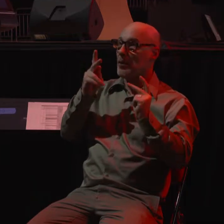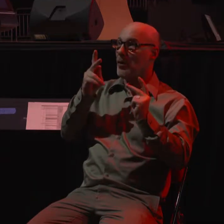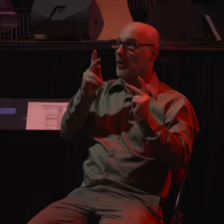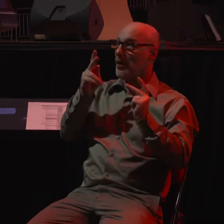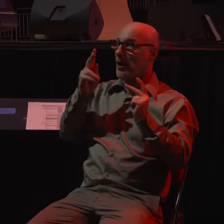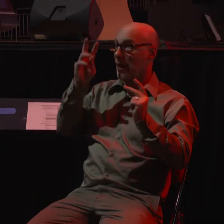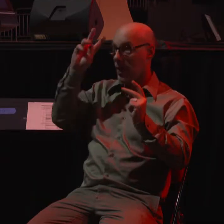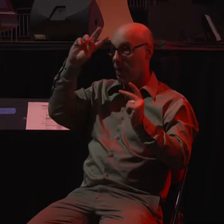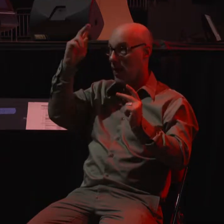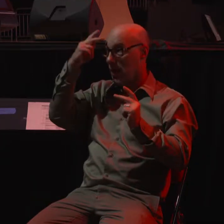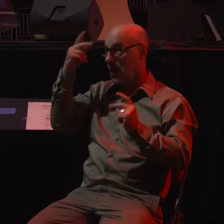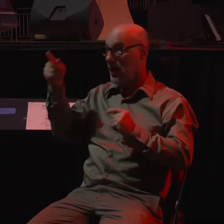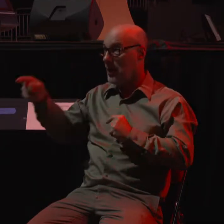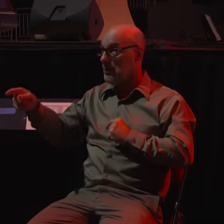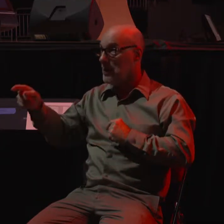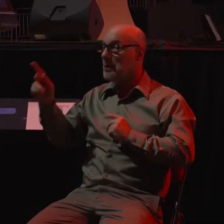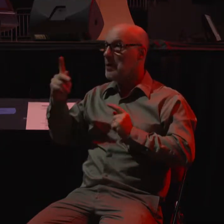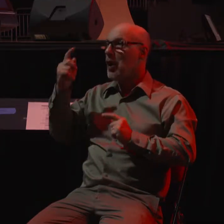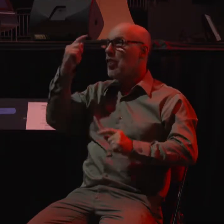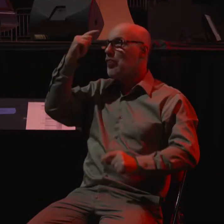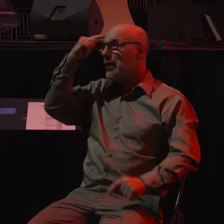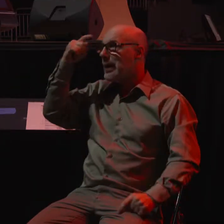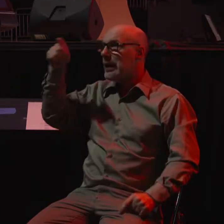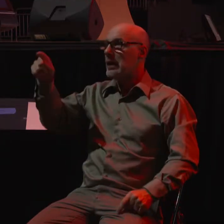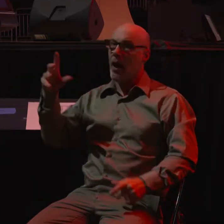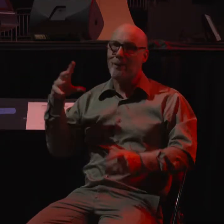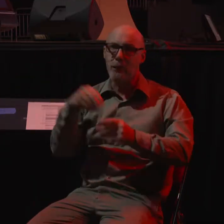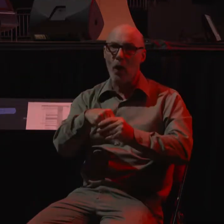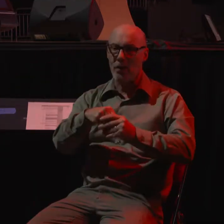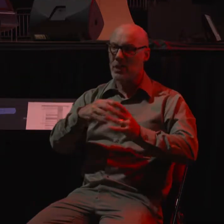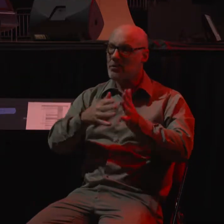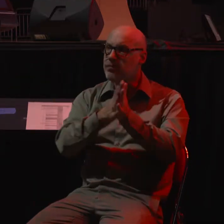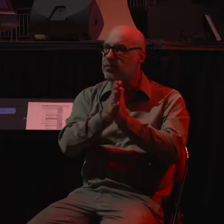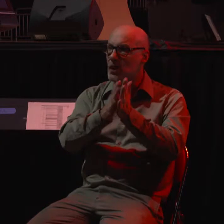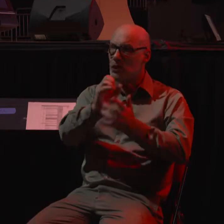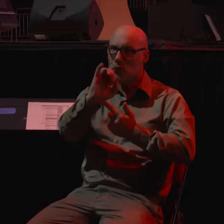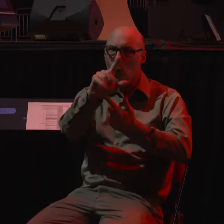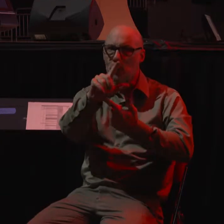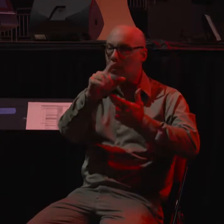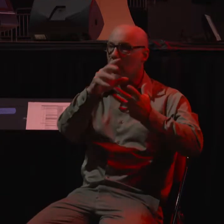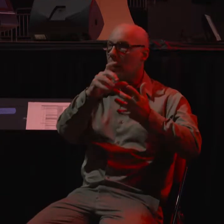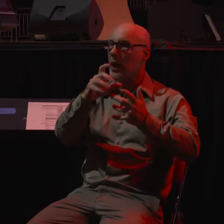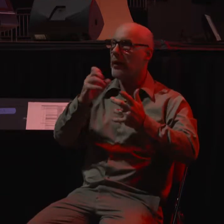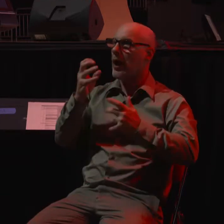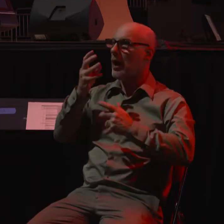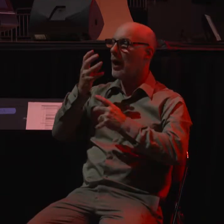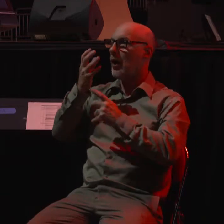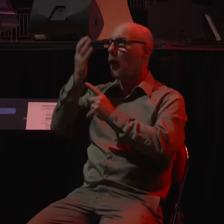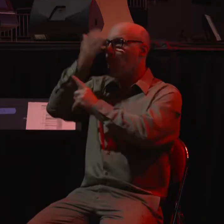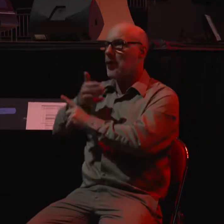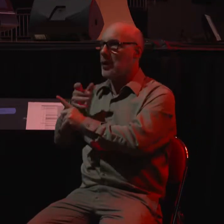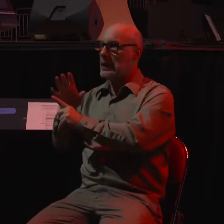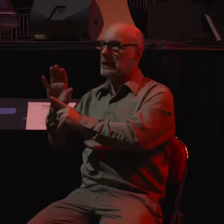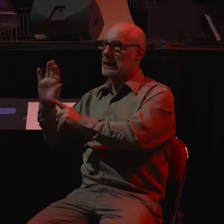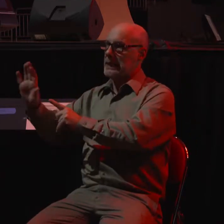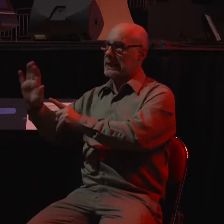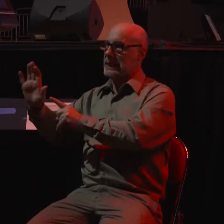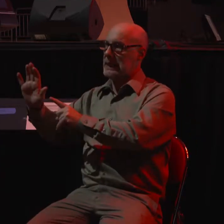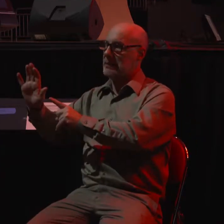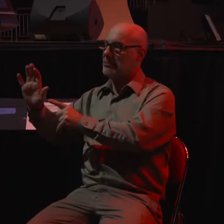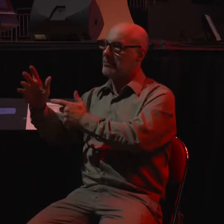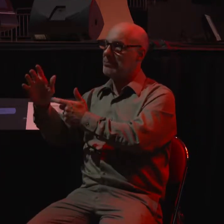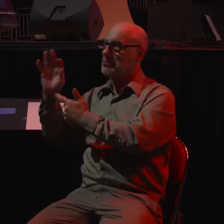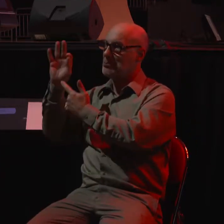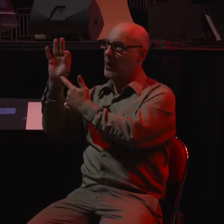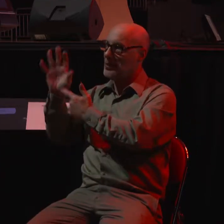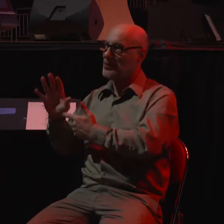of him as activist, ethicist, sort of social icon. In his core, and the way he